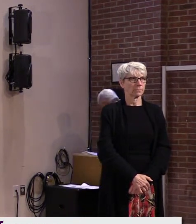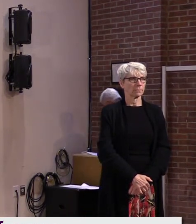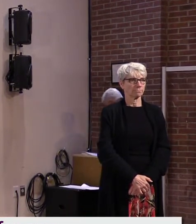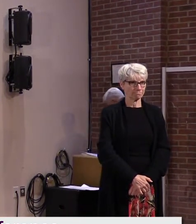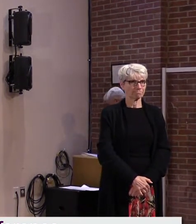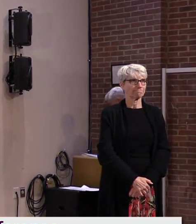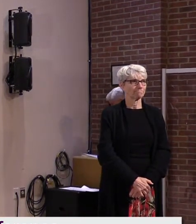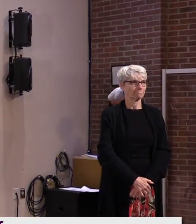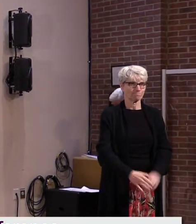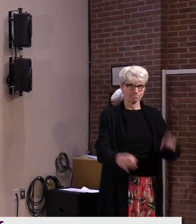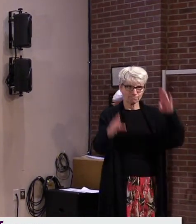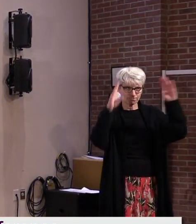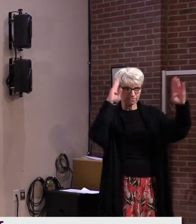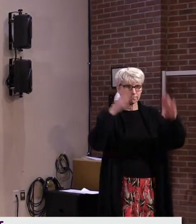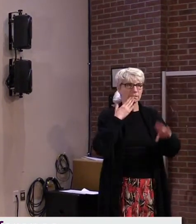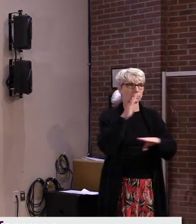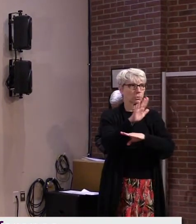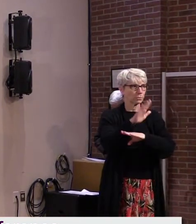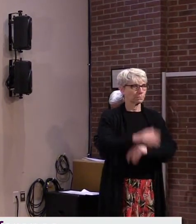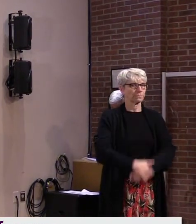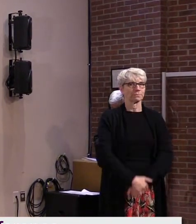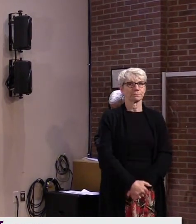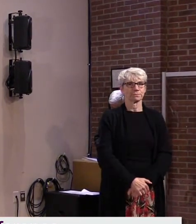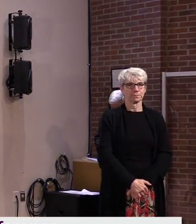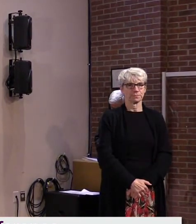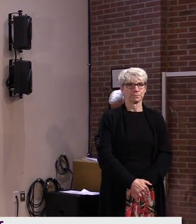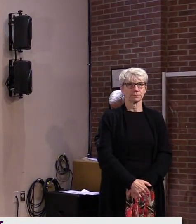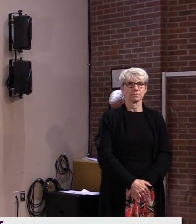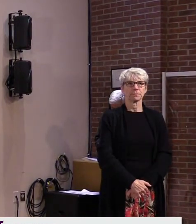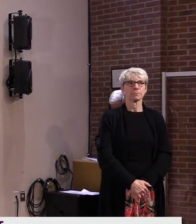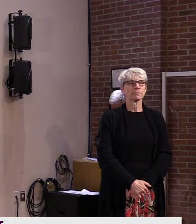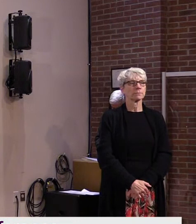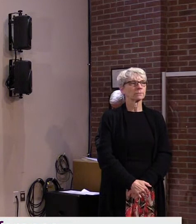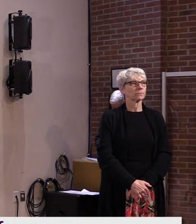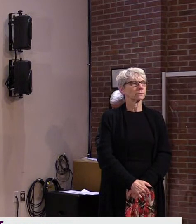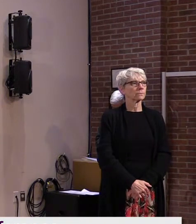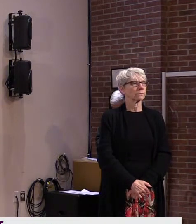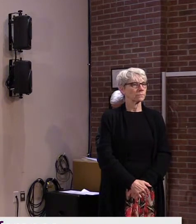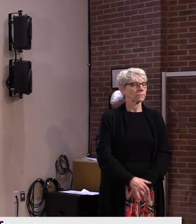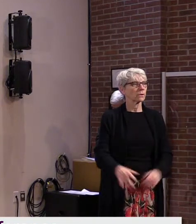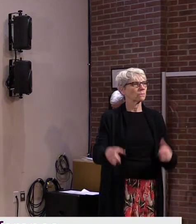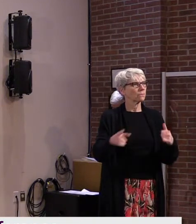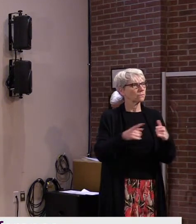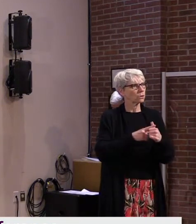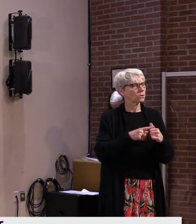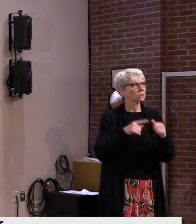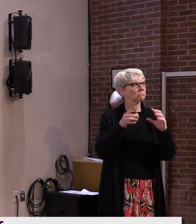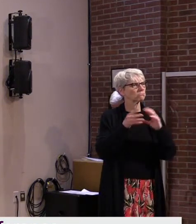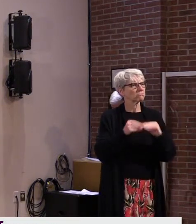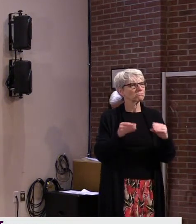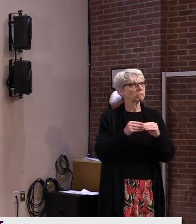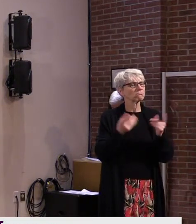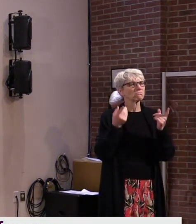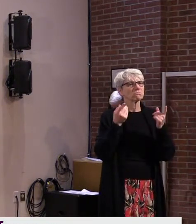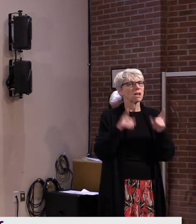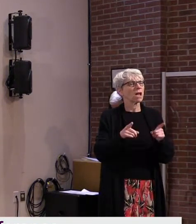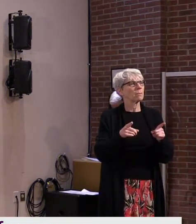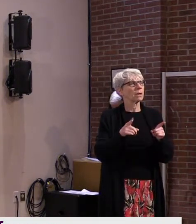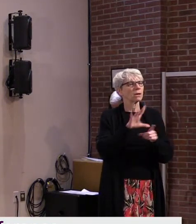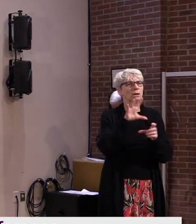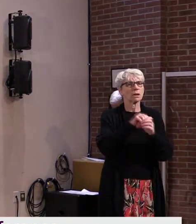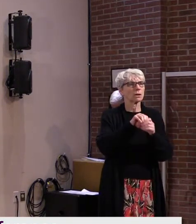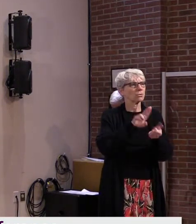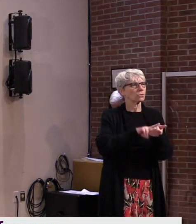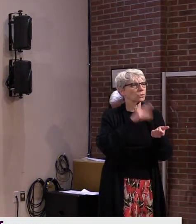Good afternoon. I'm going to start by talking a little more in depth about what's happening in our long-term care